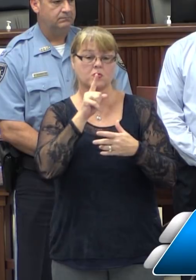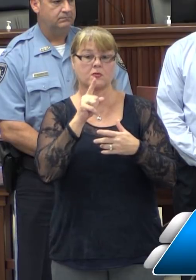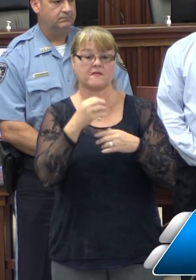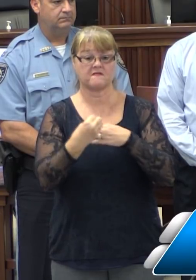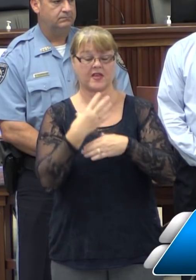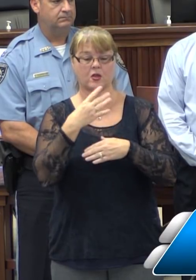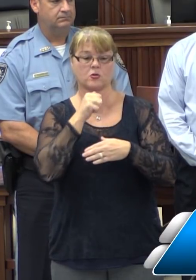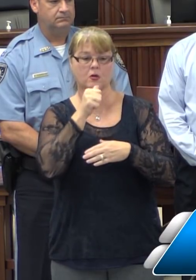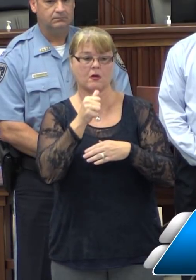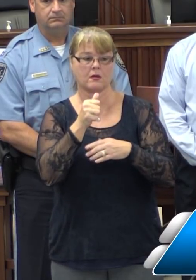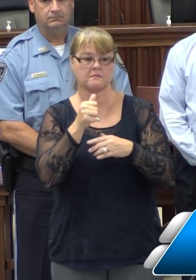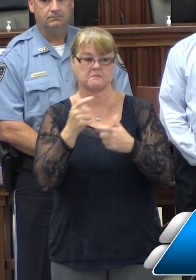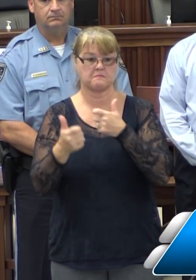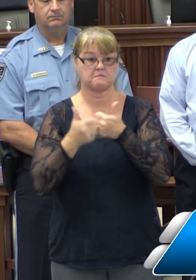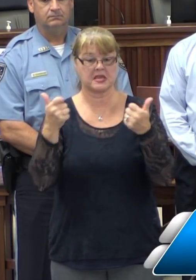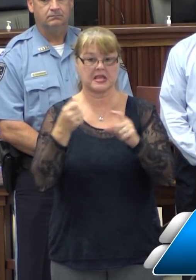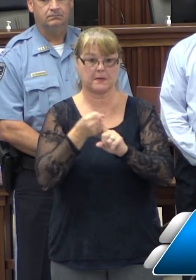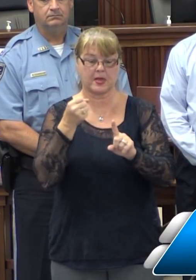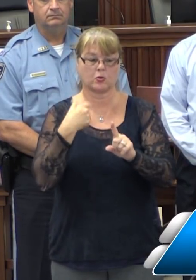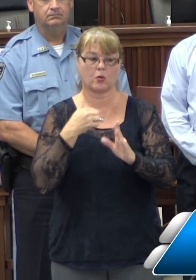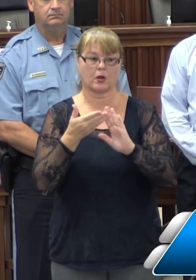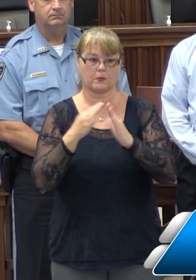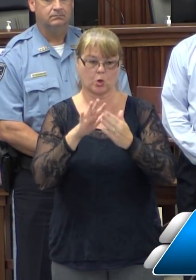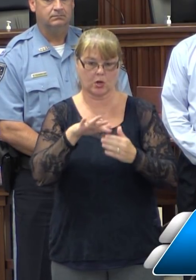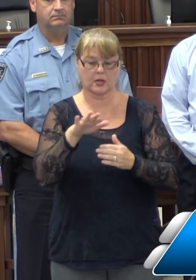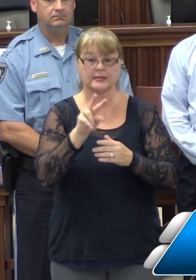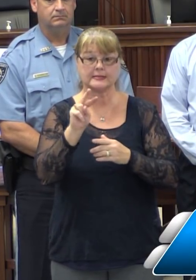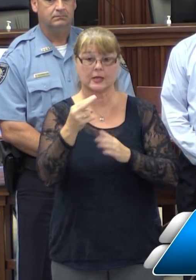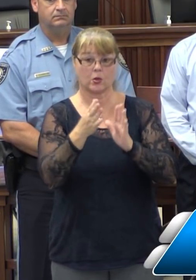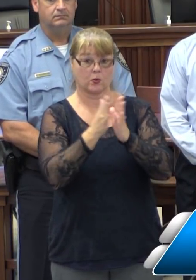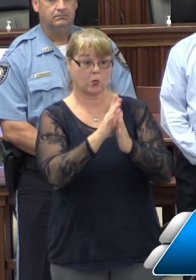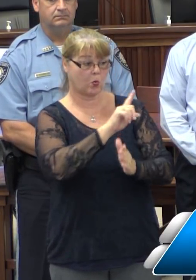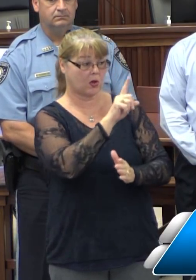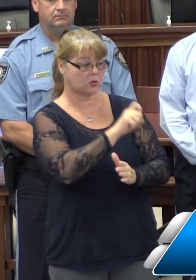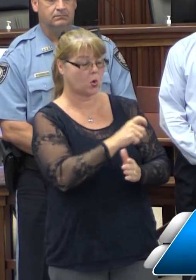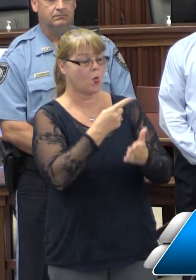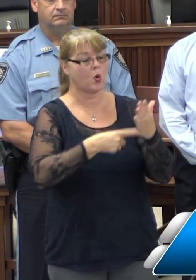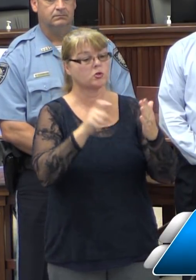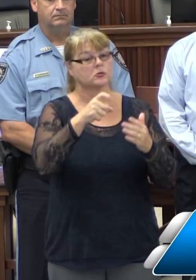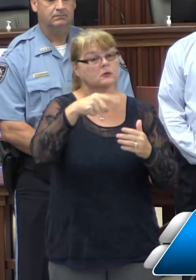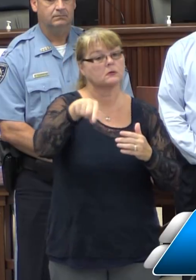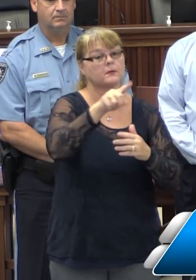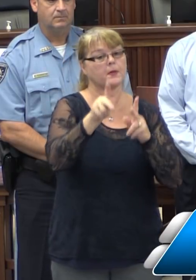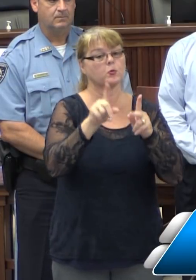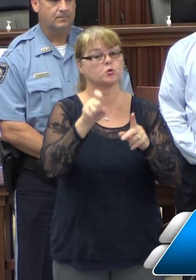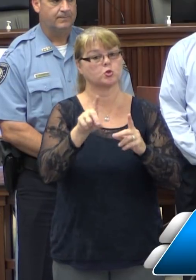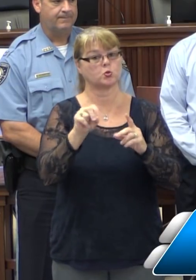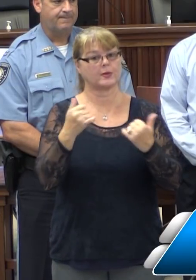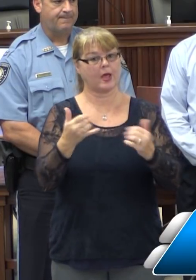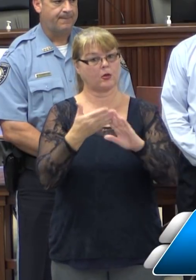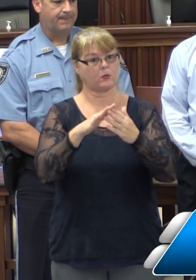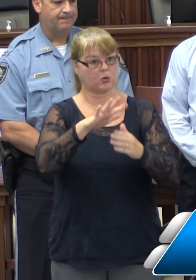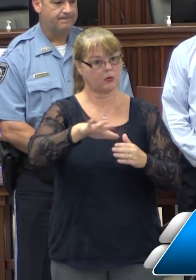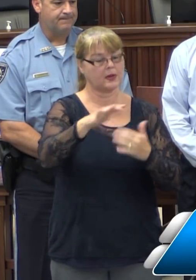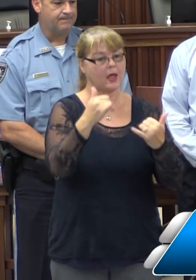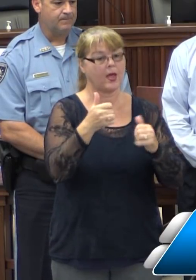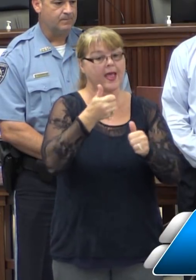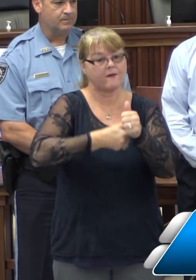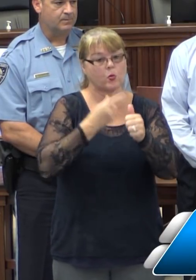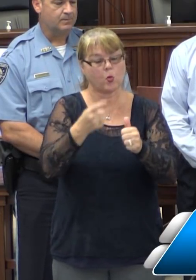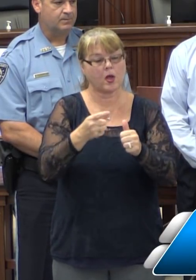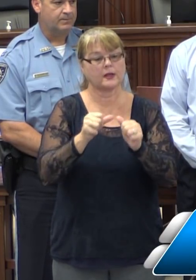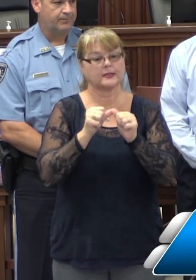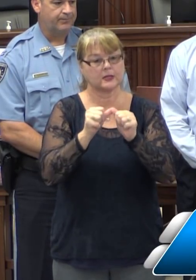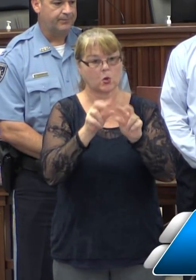have a major impact to our community. Second question is, what should folks be doing right now? Right now, we want everybody to